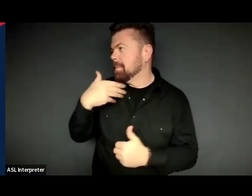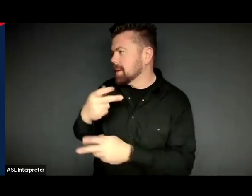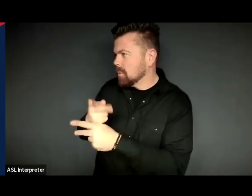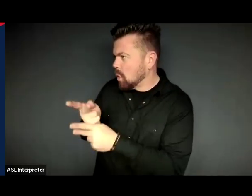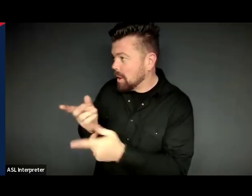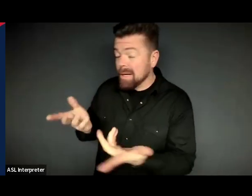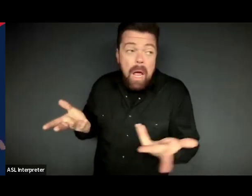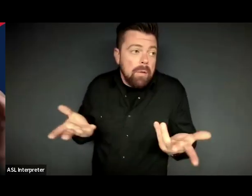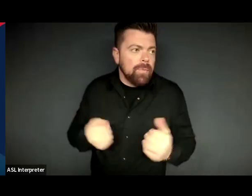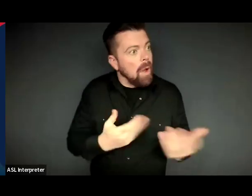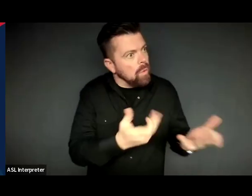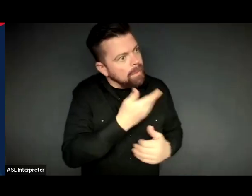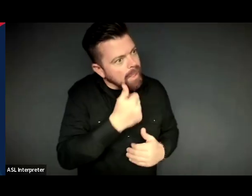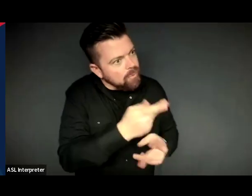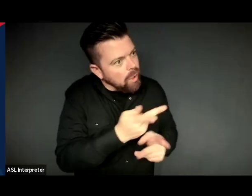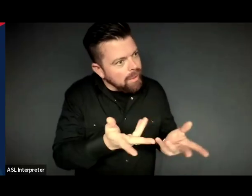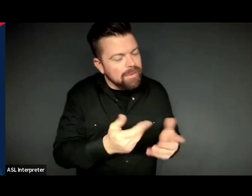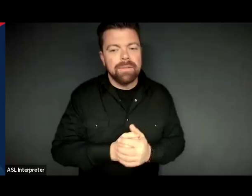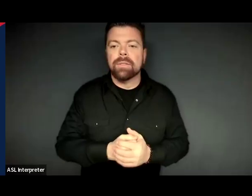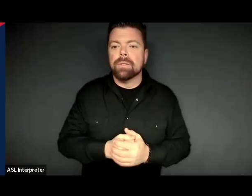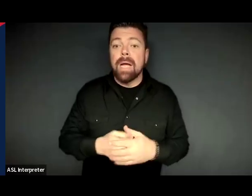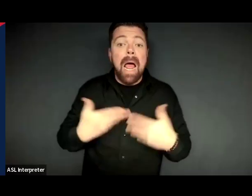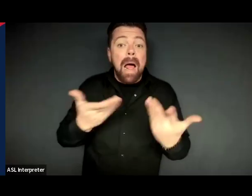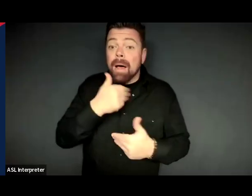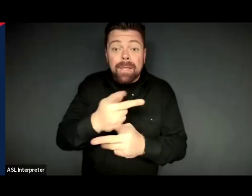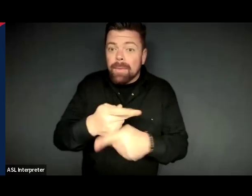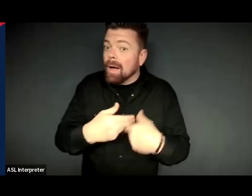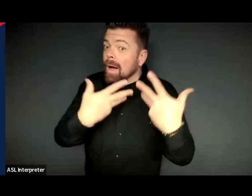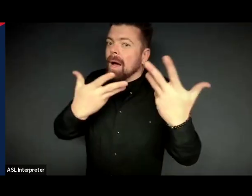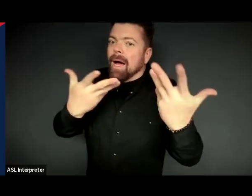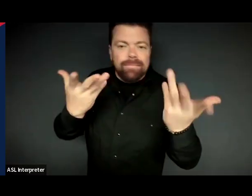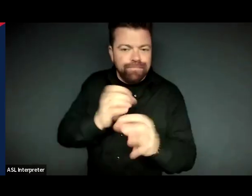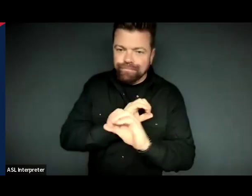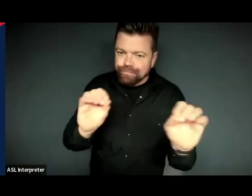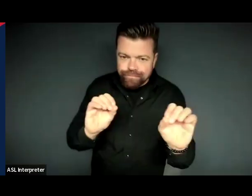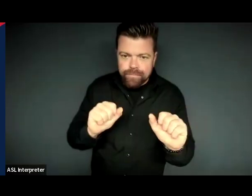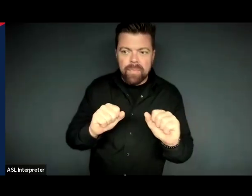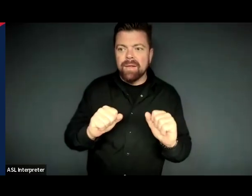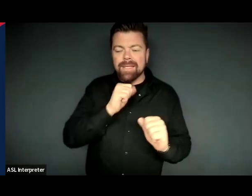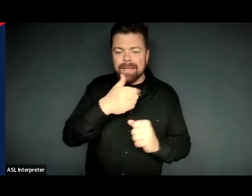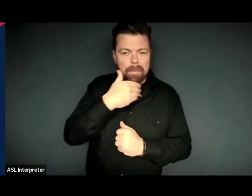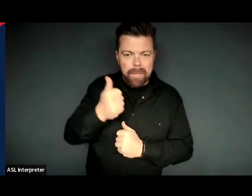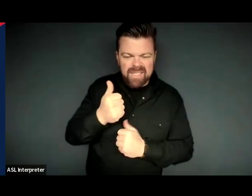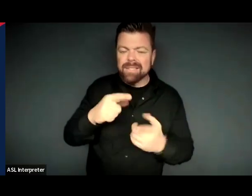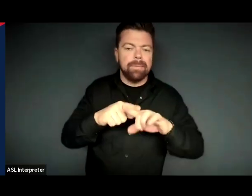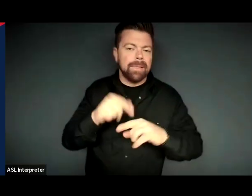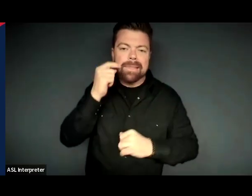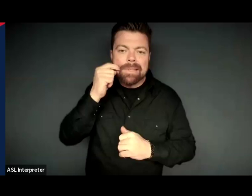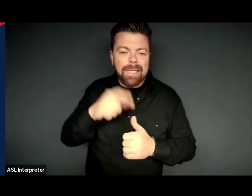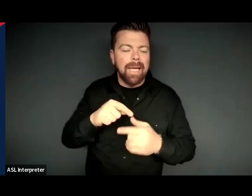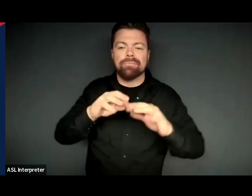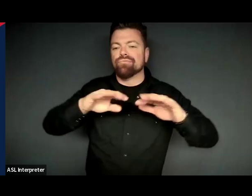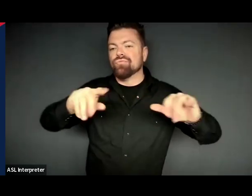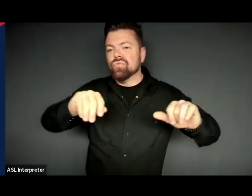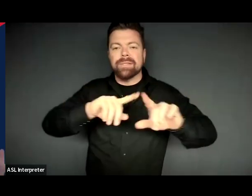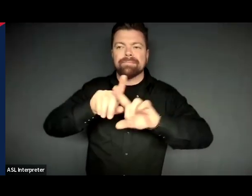what is the best one? I want the best one. And there is no best one. It depends on what your skin is, what your age is,